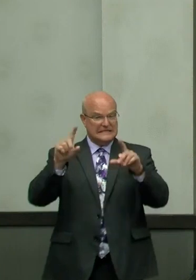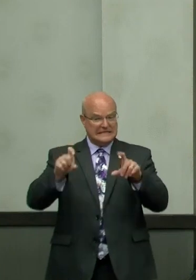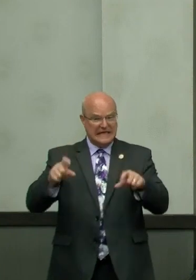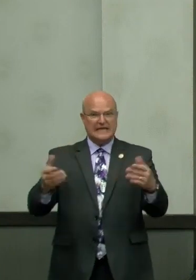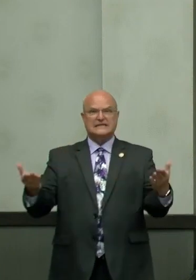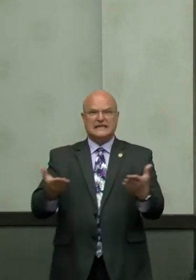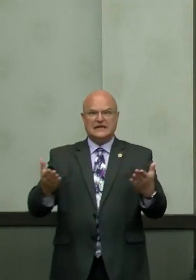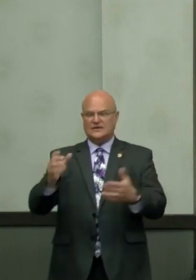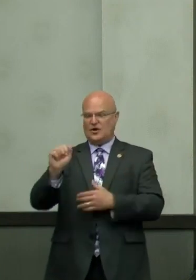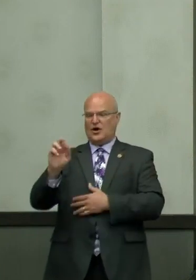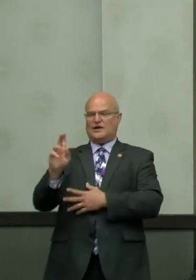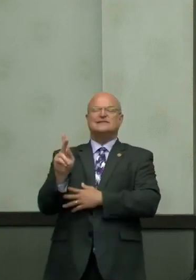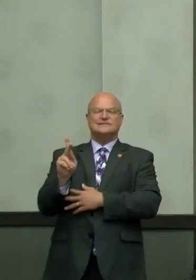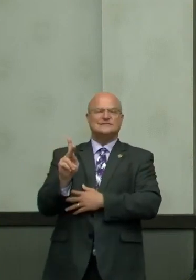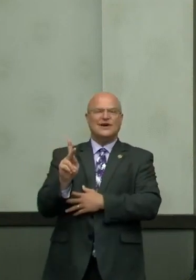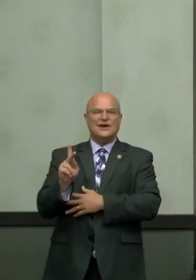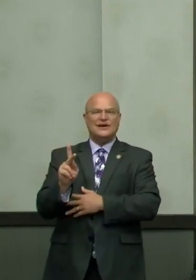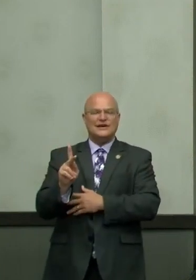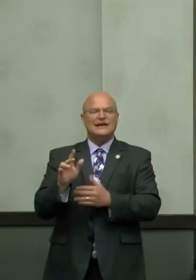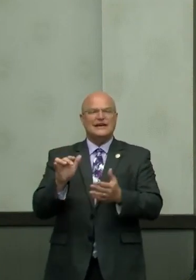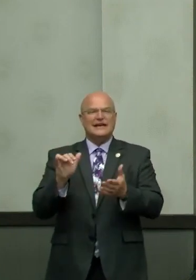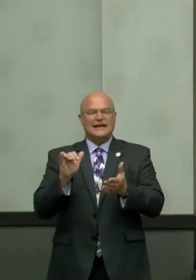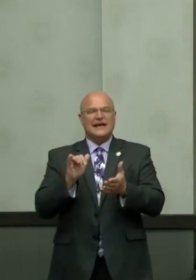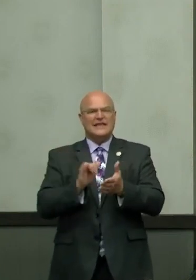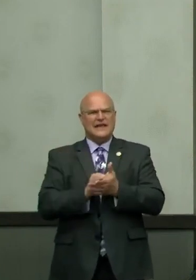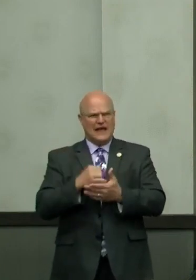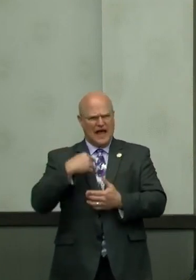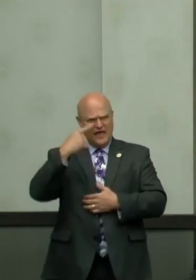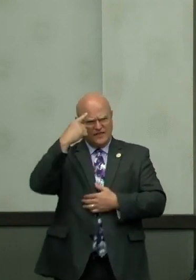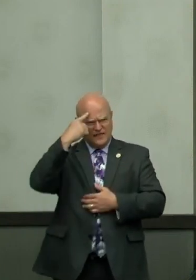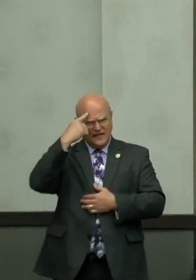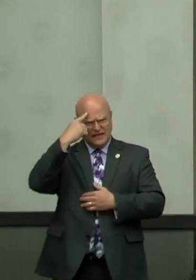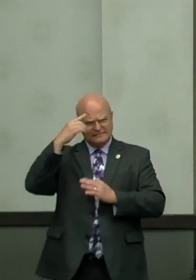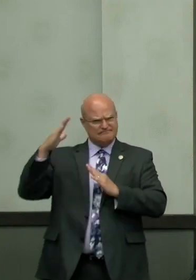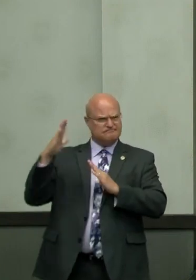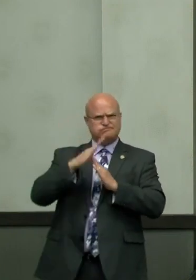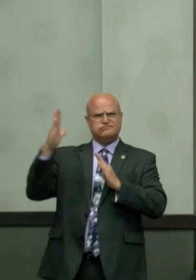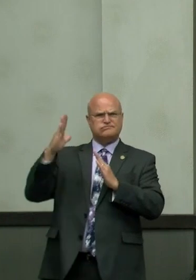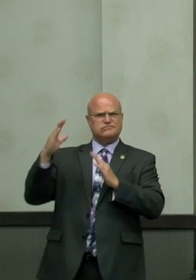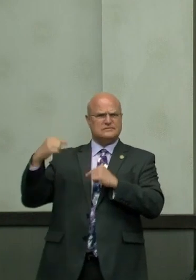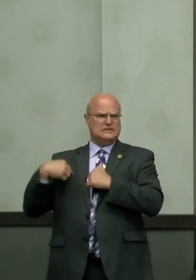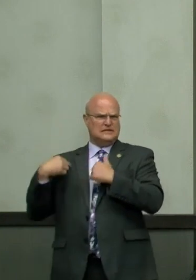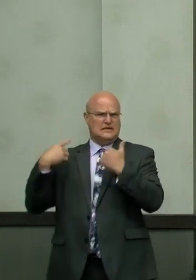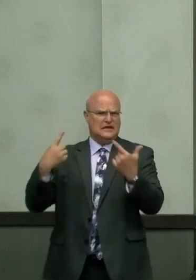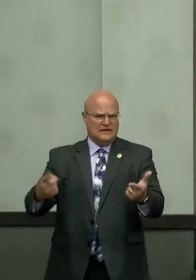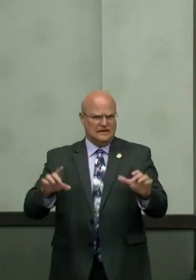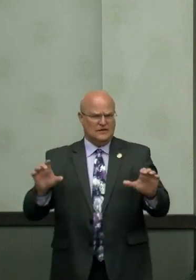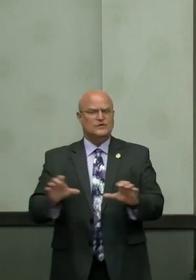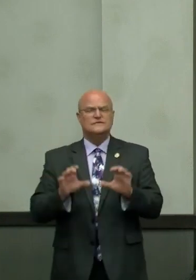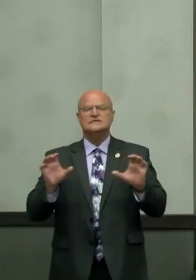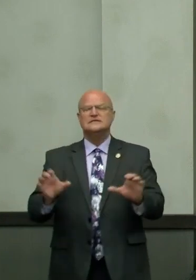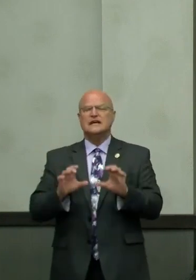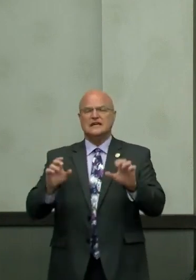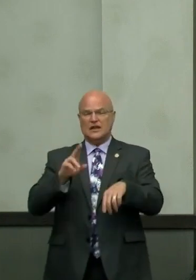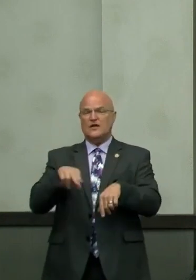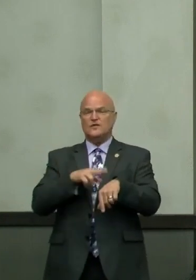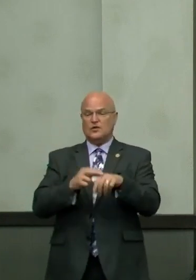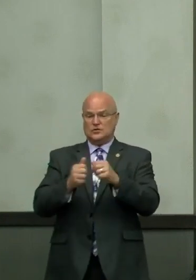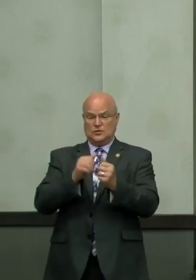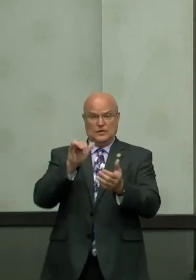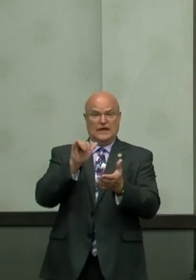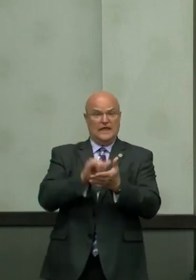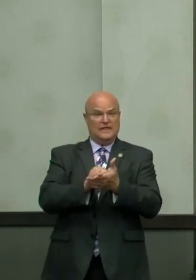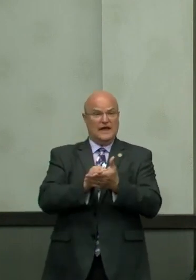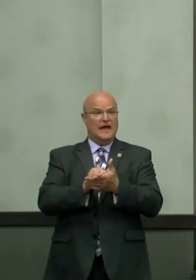tests here in Arkansas. That is, I believe it's a record for the number that we've done. And of course, with